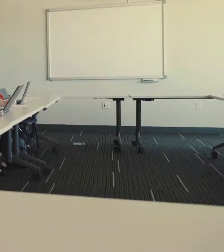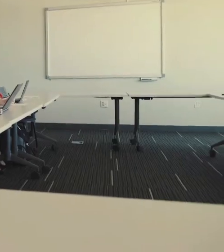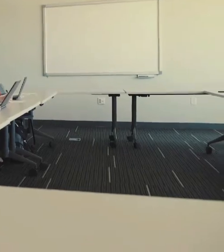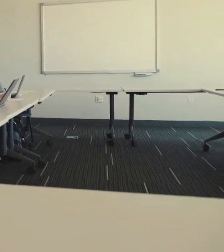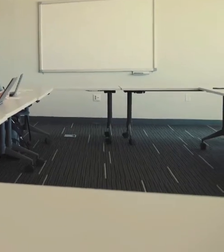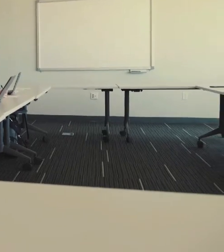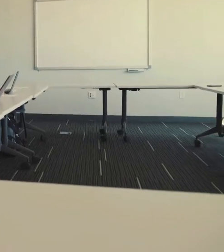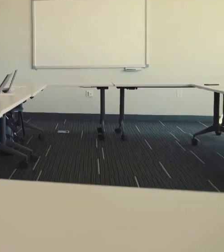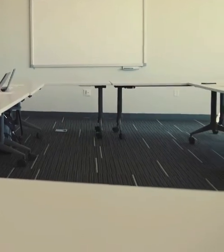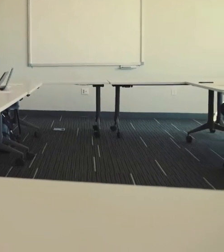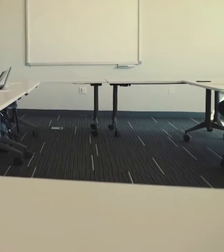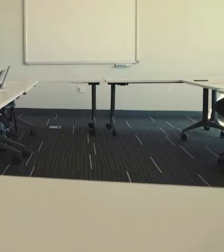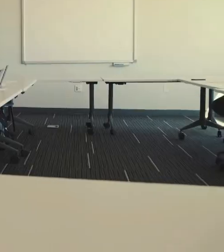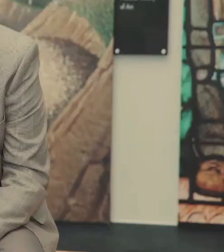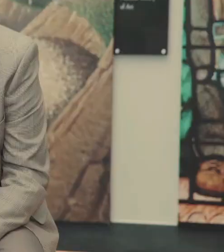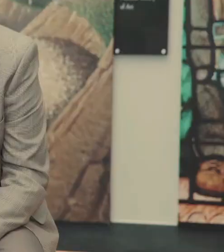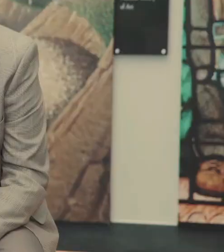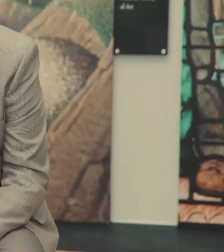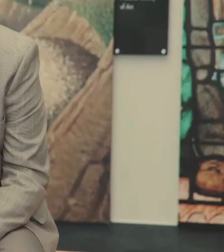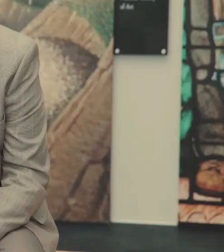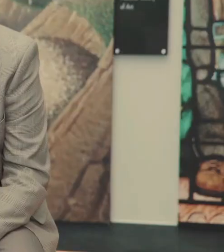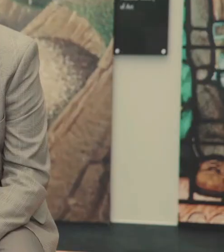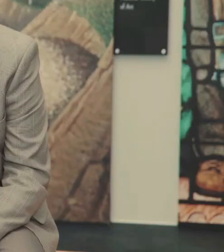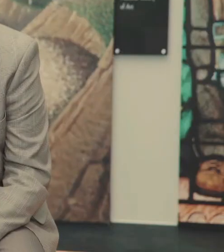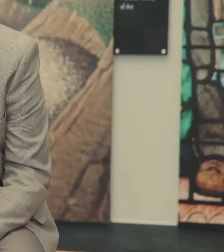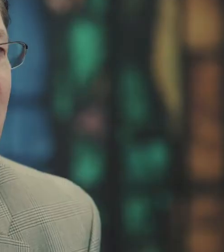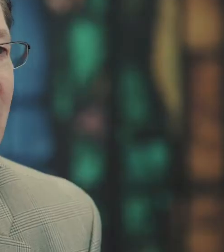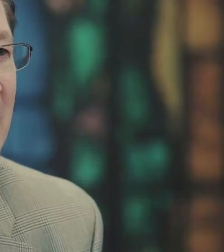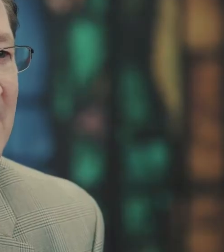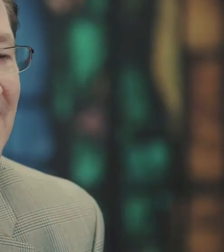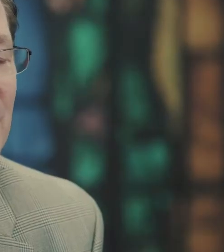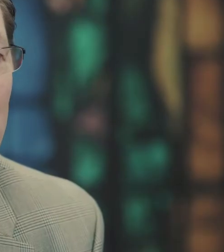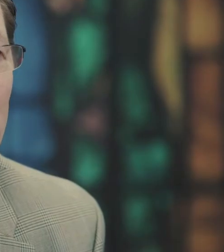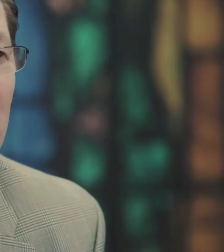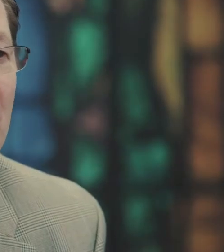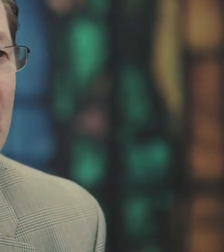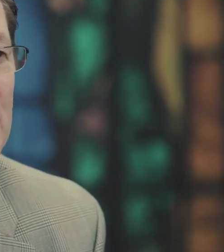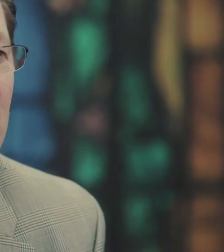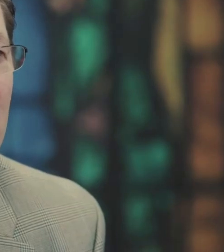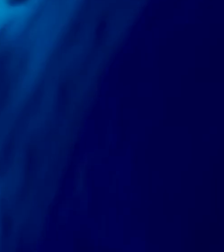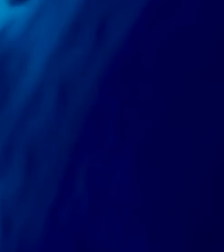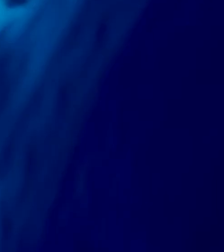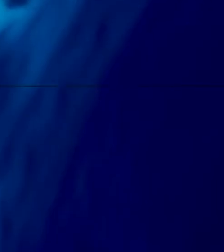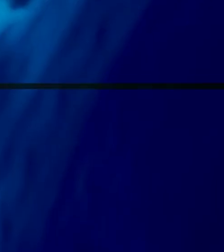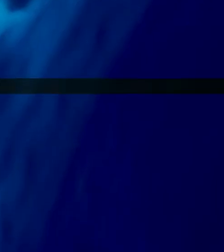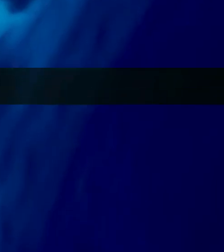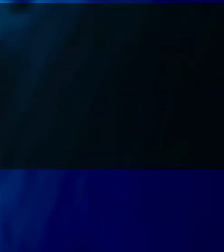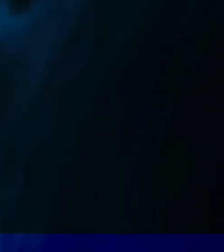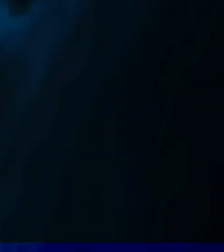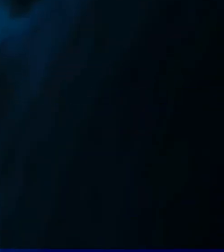a mental health crisis and not necessarily something that is criminal in nature.